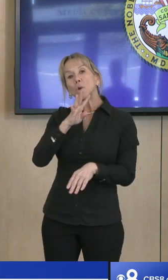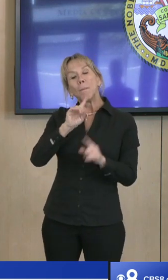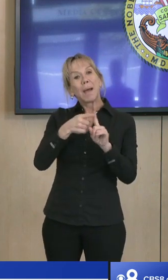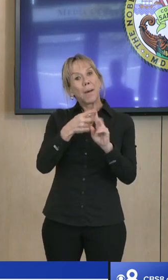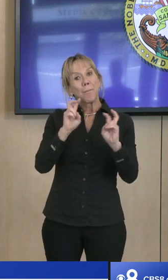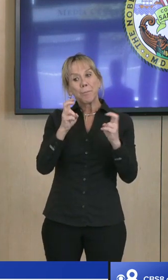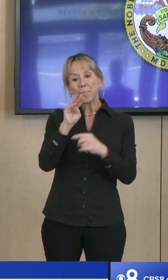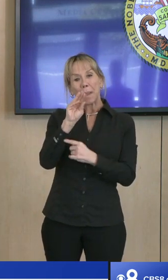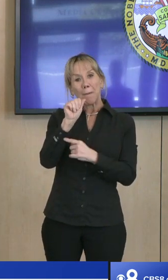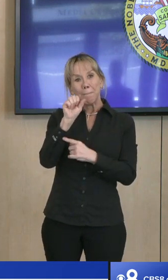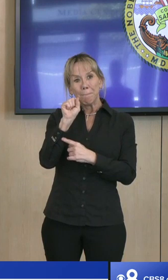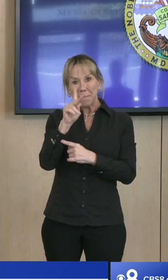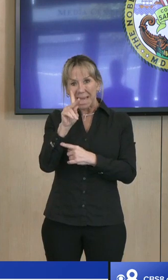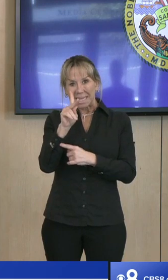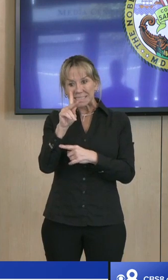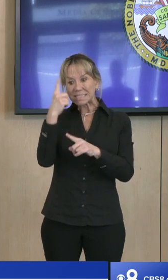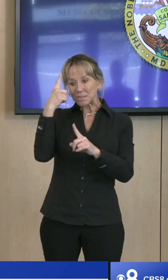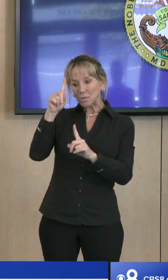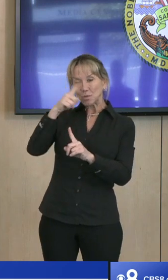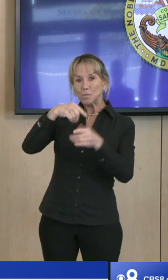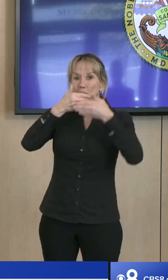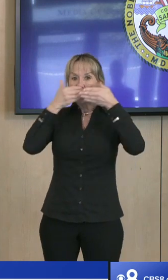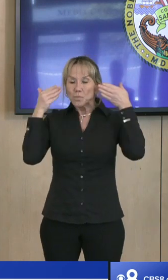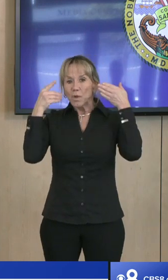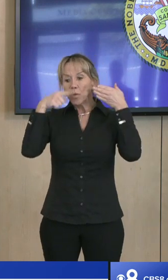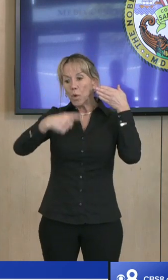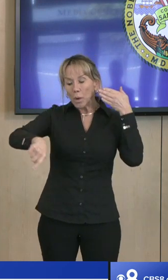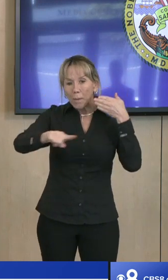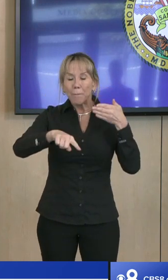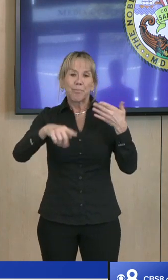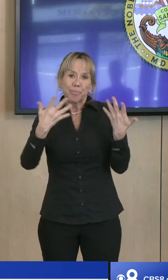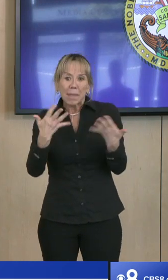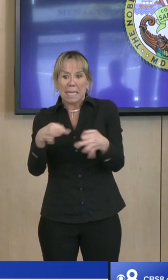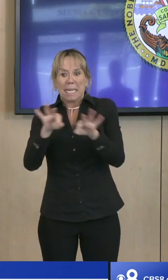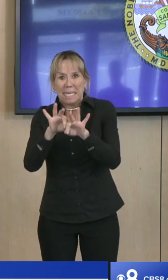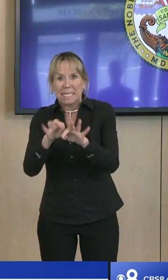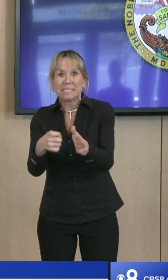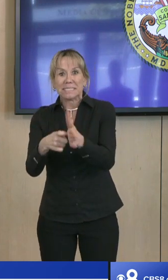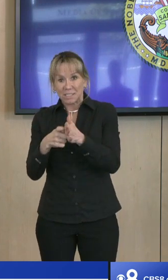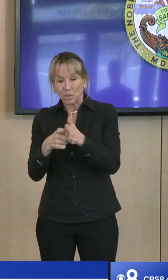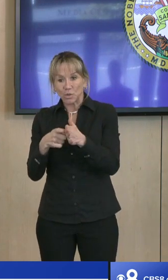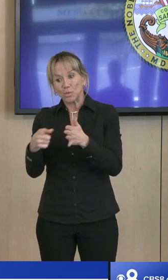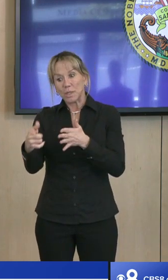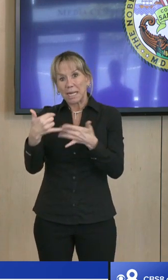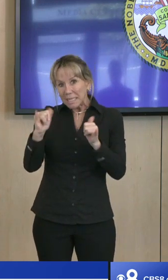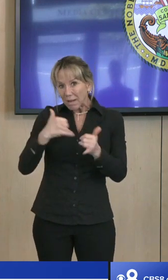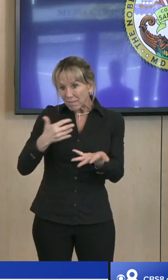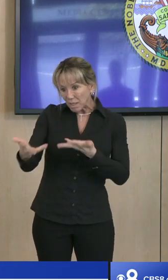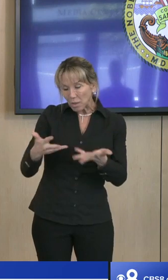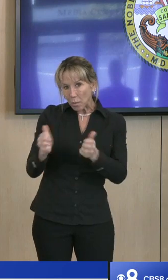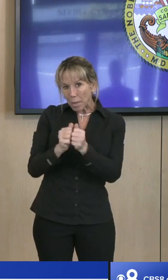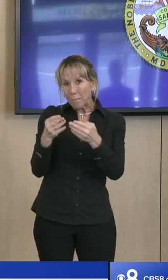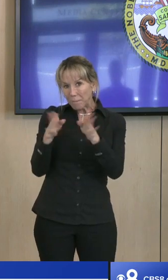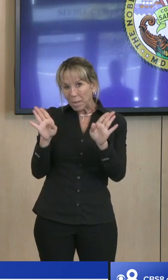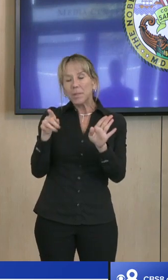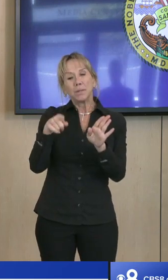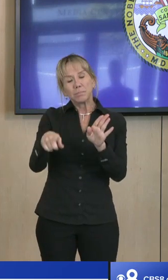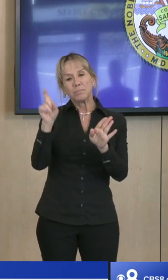masking of certain essential businesses that have been declared essential that have interaction with the public.